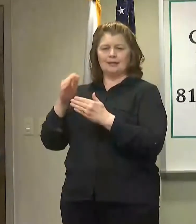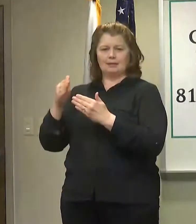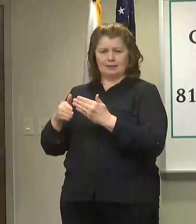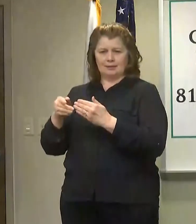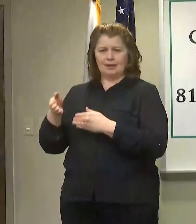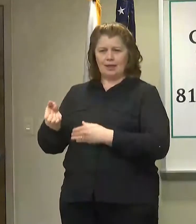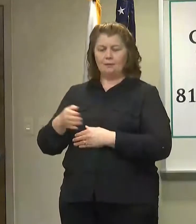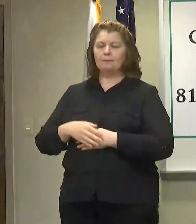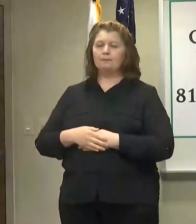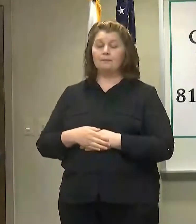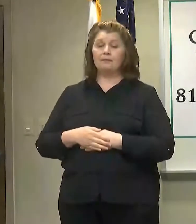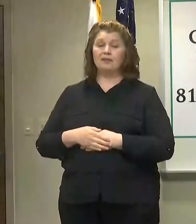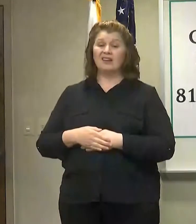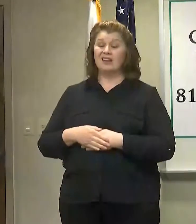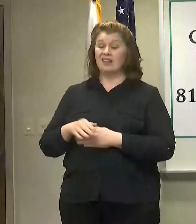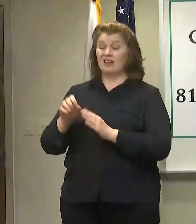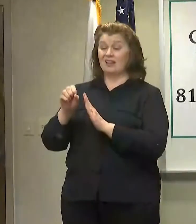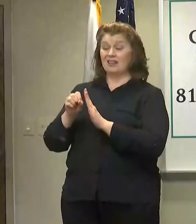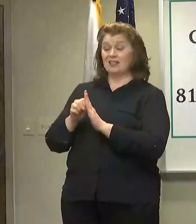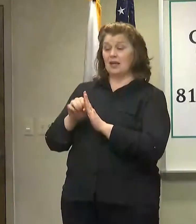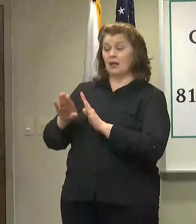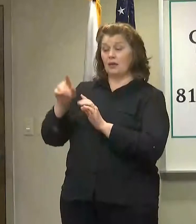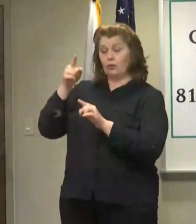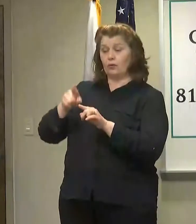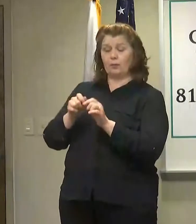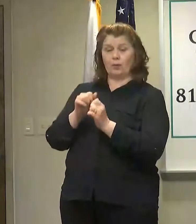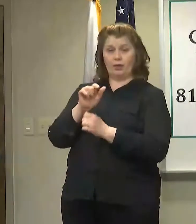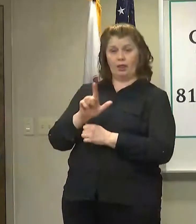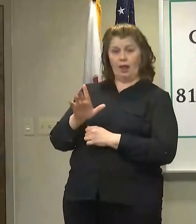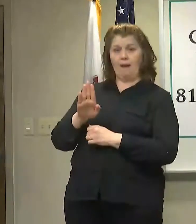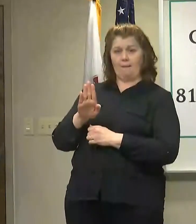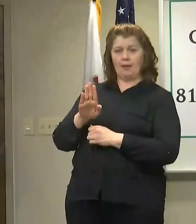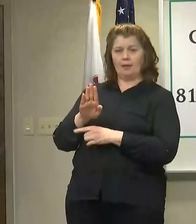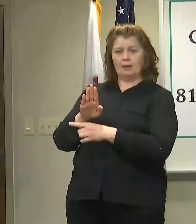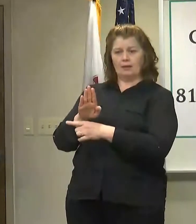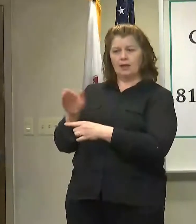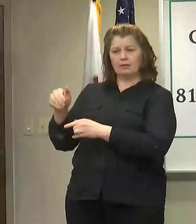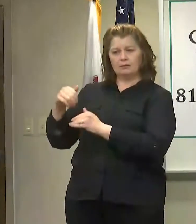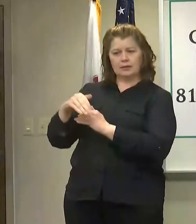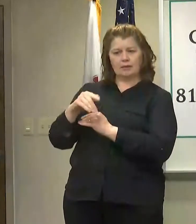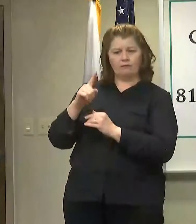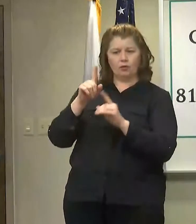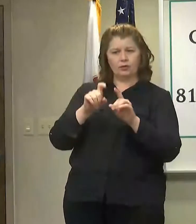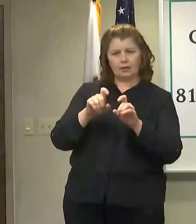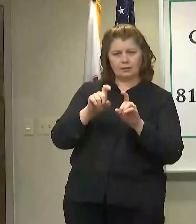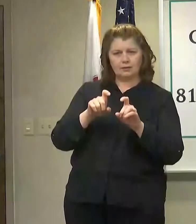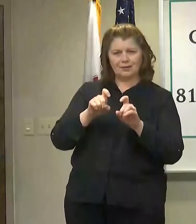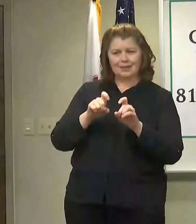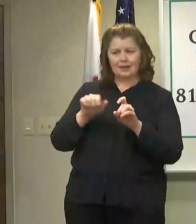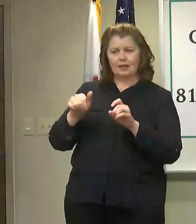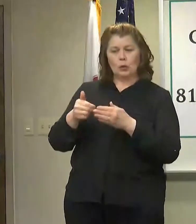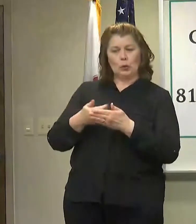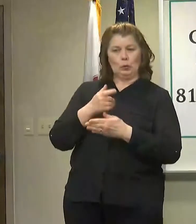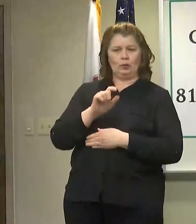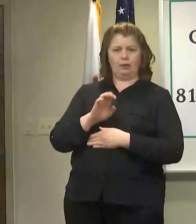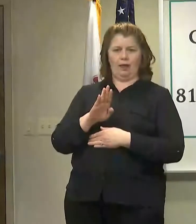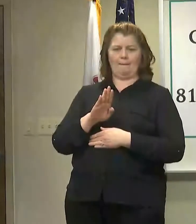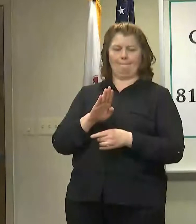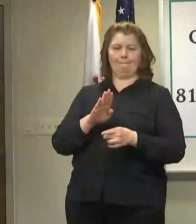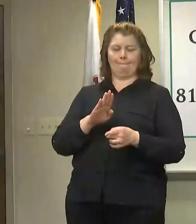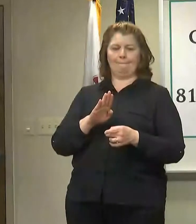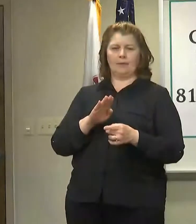And it had to do with the state and their agreement with the lab that they brought online to do the testing. That was a new lab, and the